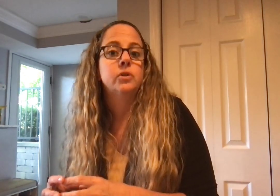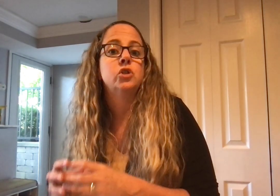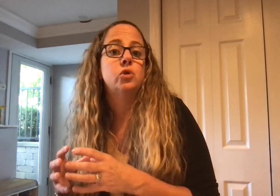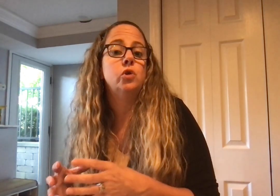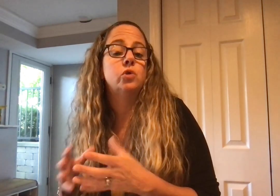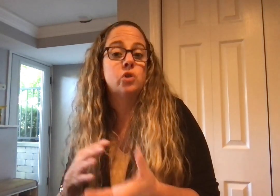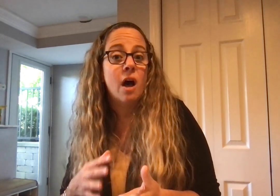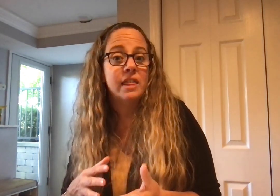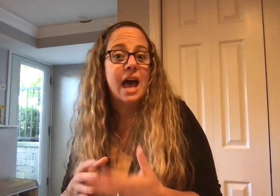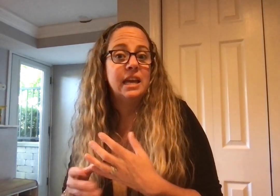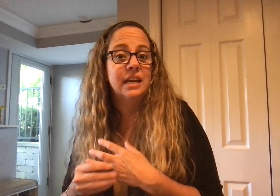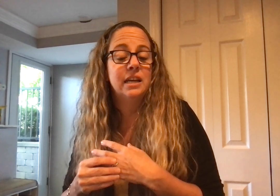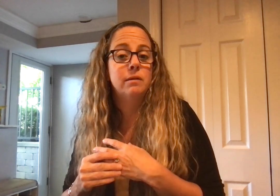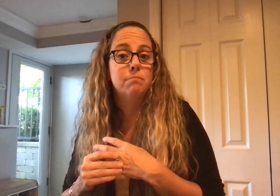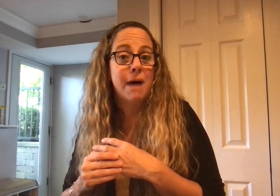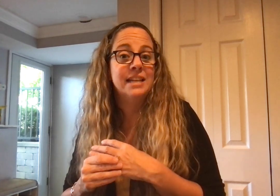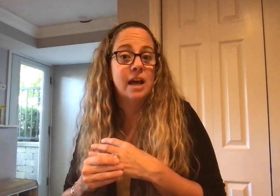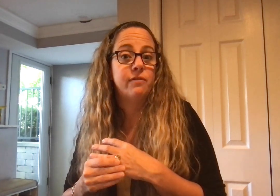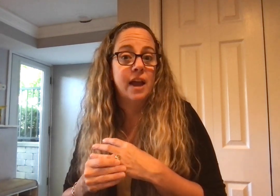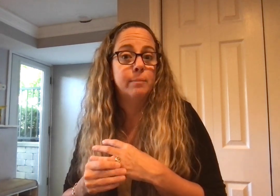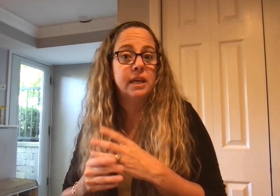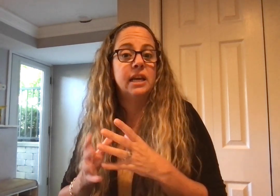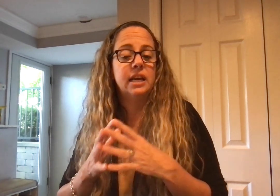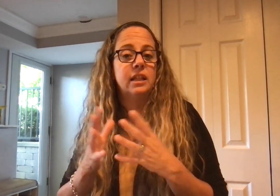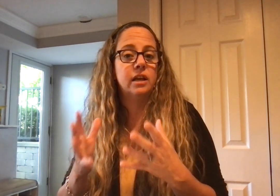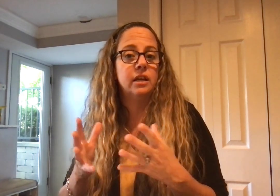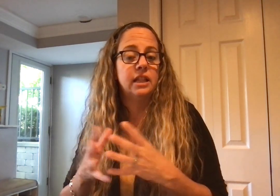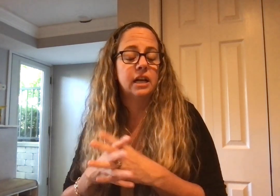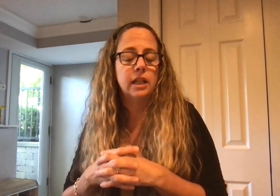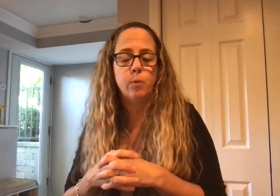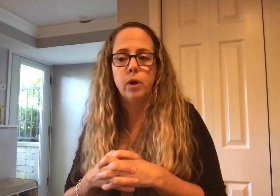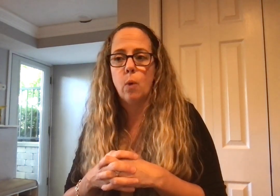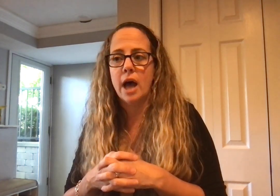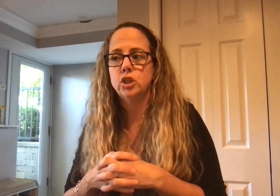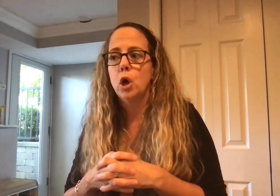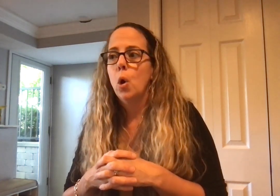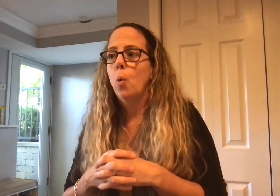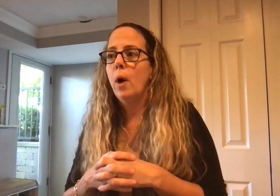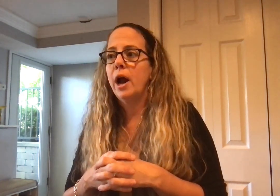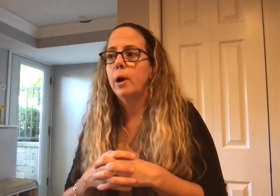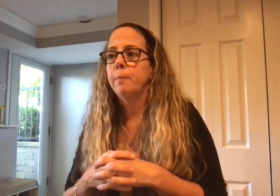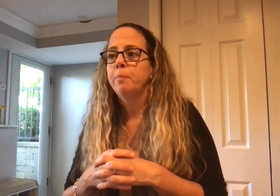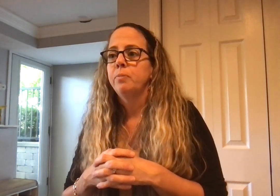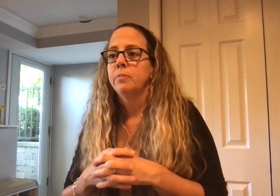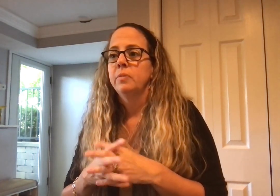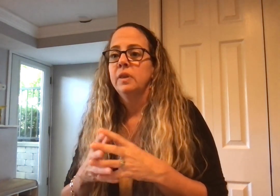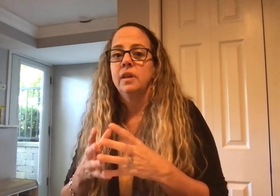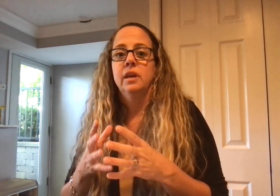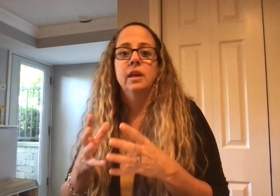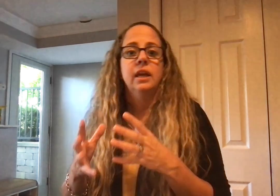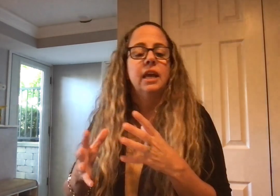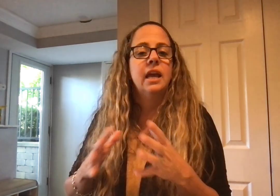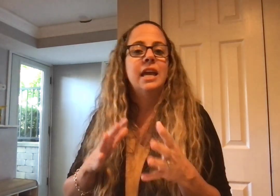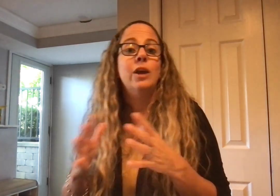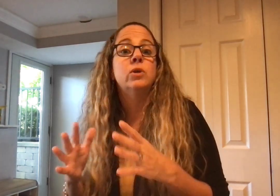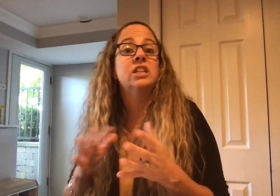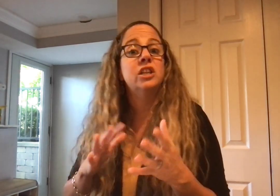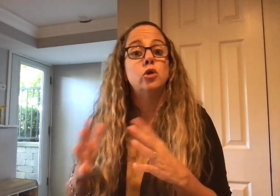So you saw that in My Deaf Family in the clip we watched, where he was a little